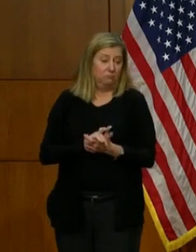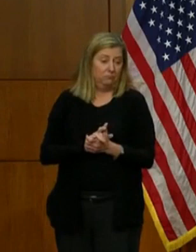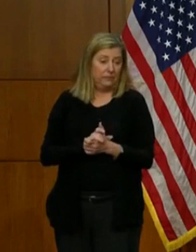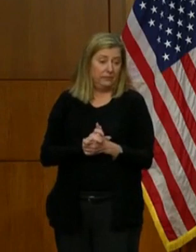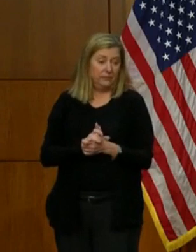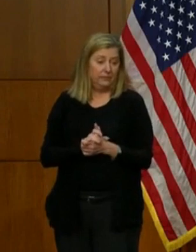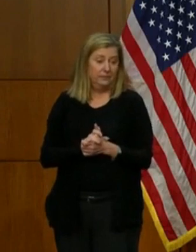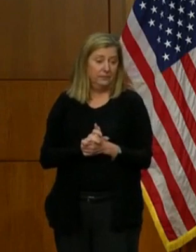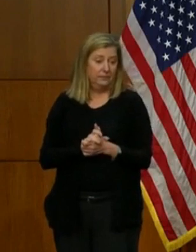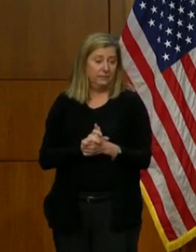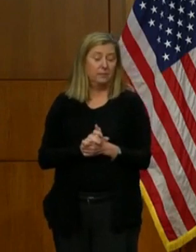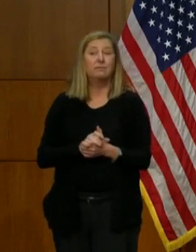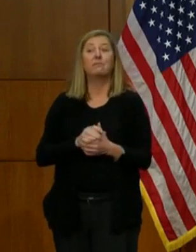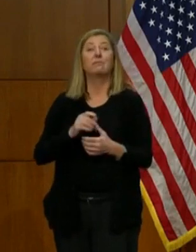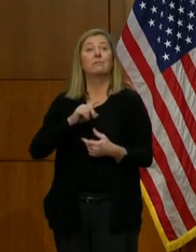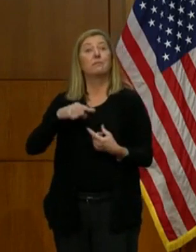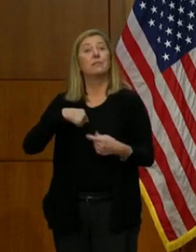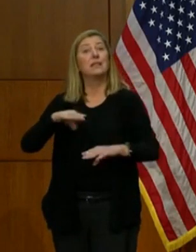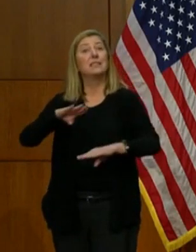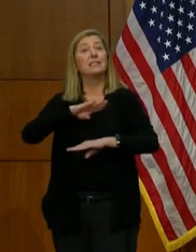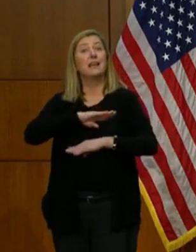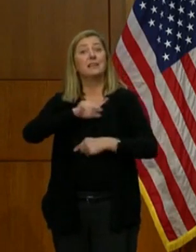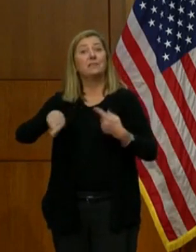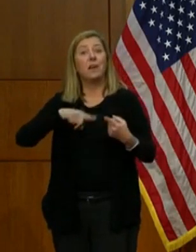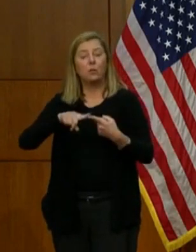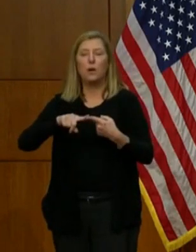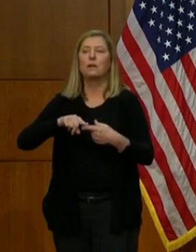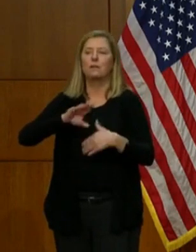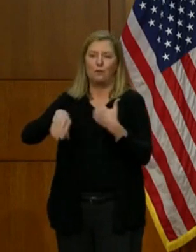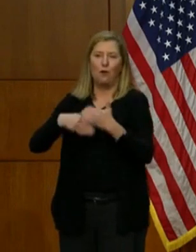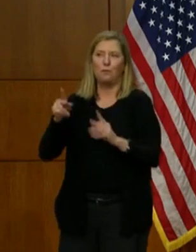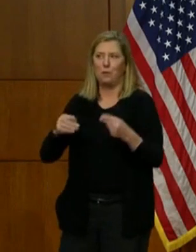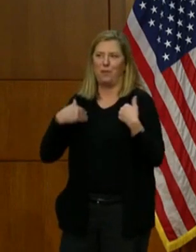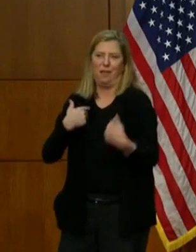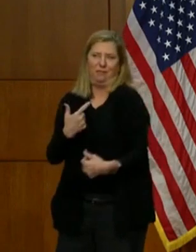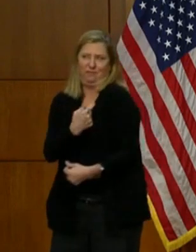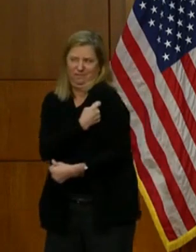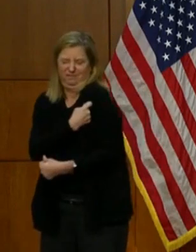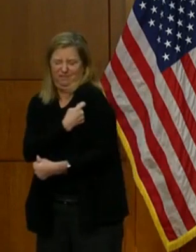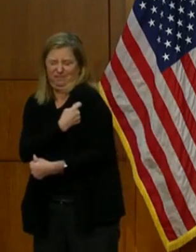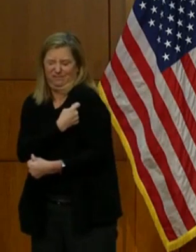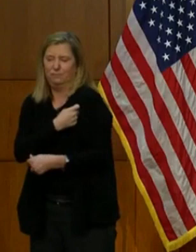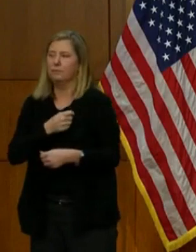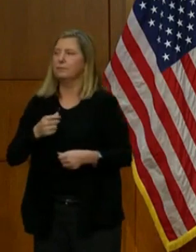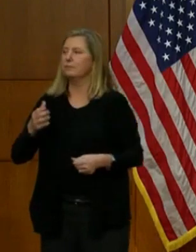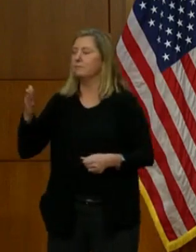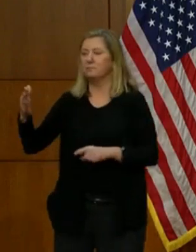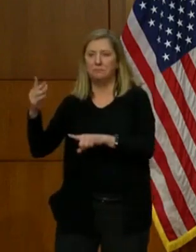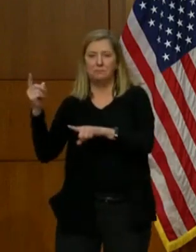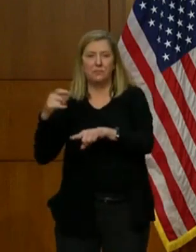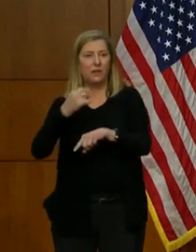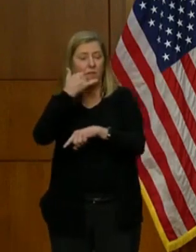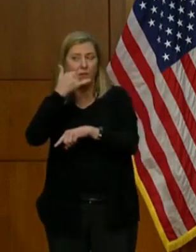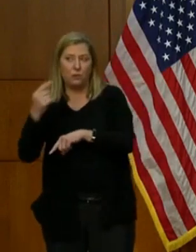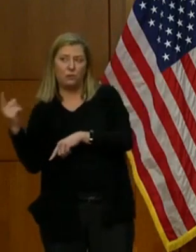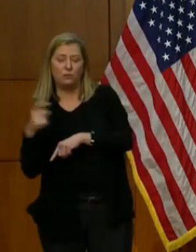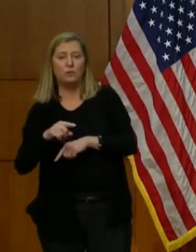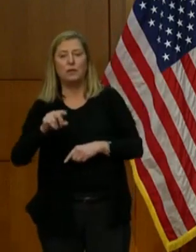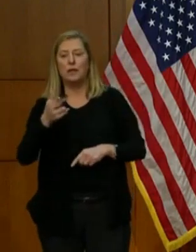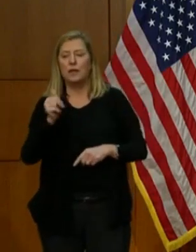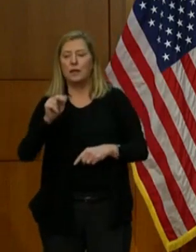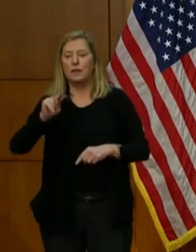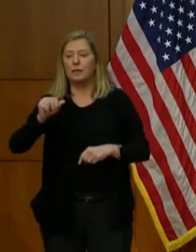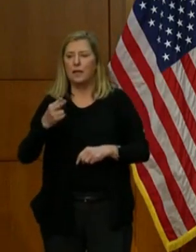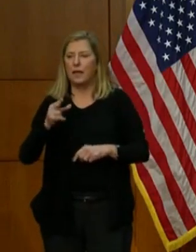till everybody in Virginia has access to a vaccination. We're going to go to the phone and we'll come back to you. Hannah McClumsey, ABC 13.